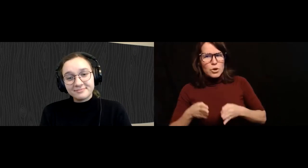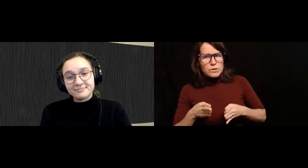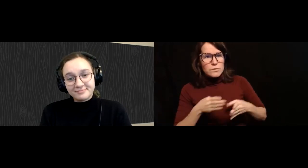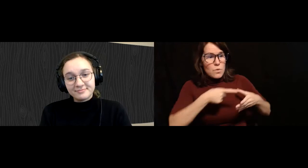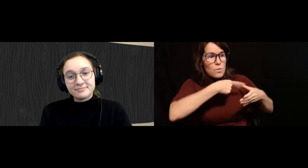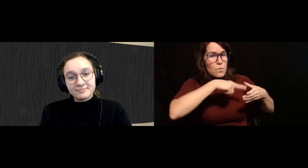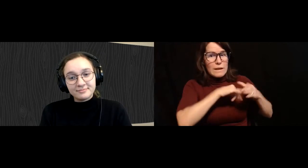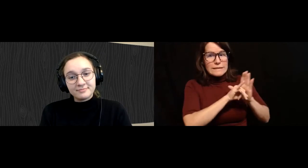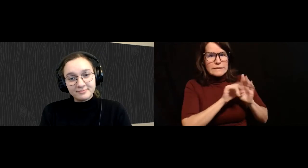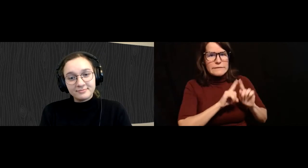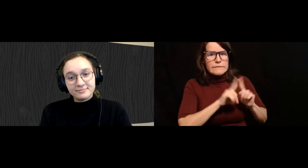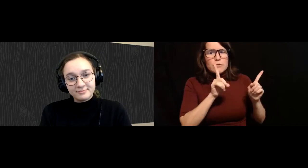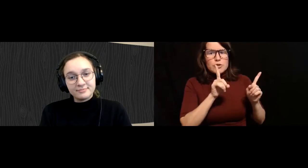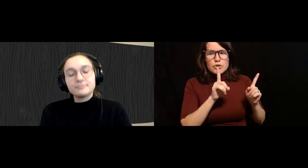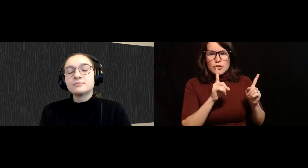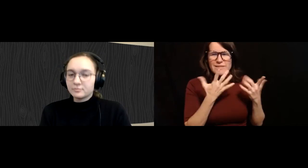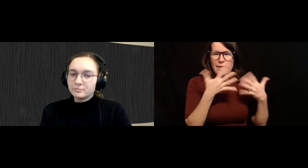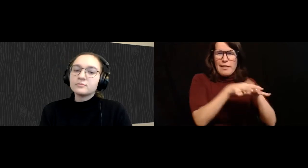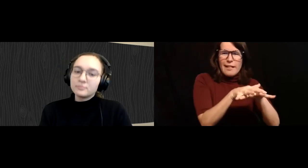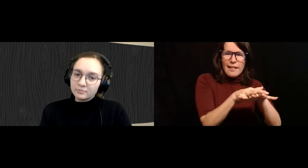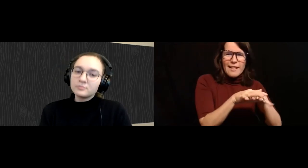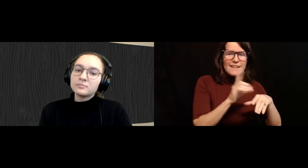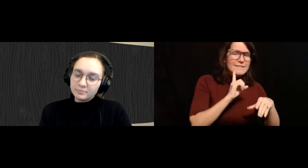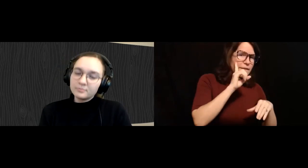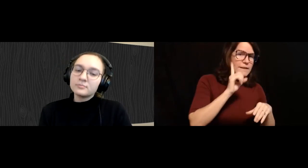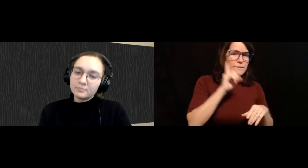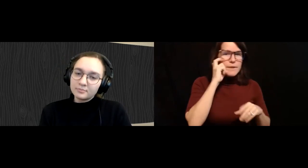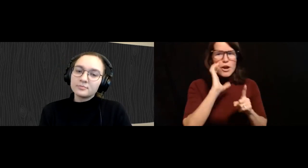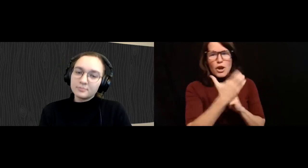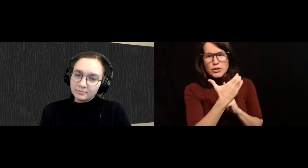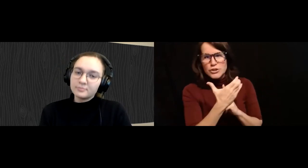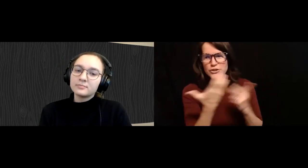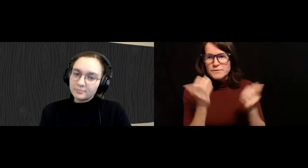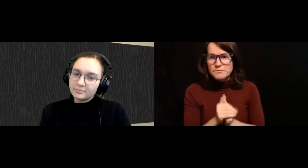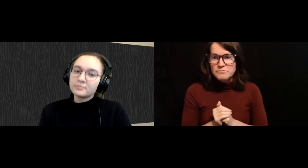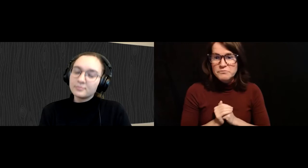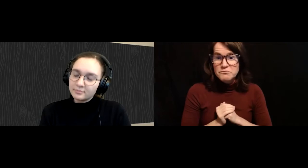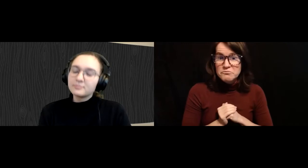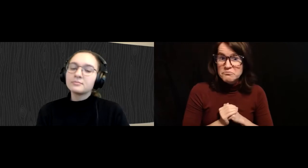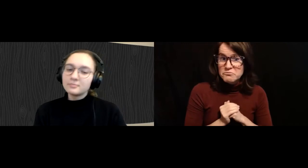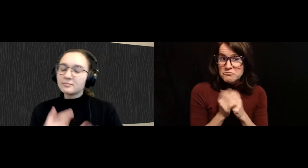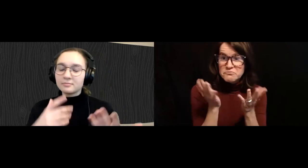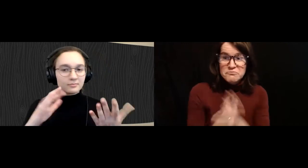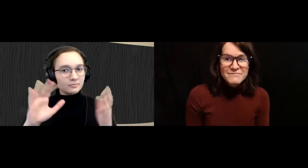I am a deaf-blind person. And so we do things a little bit different. We have a deaf-blind culture in my